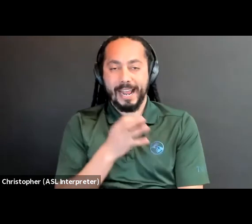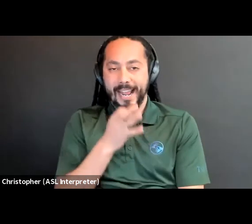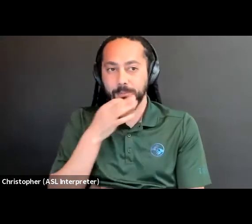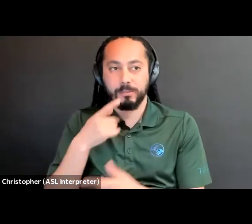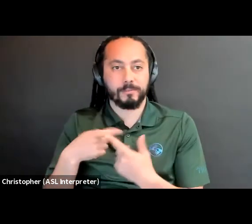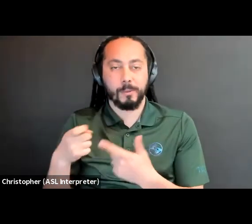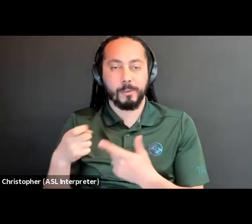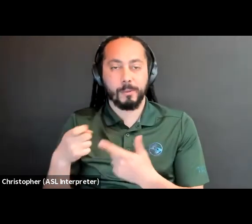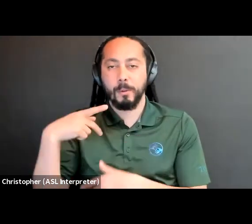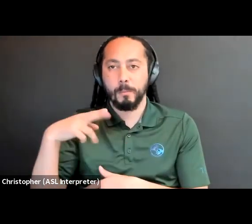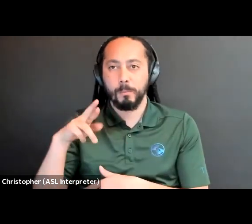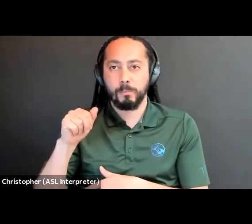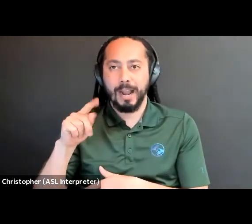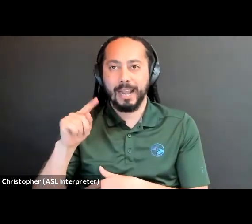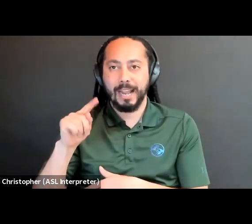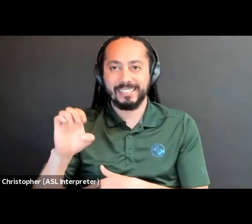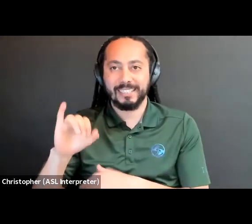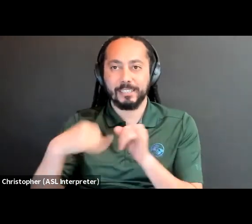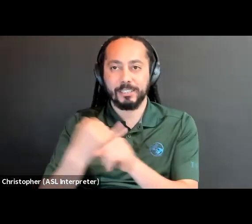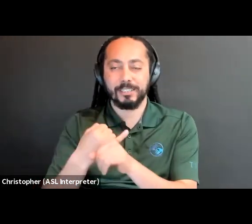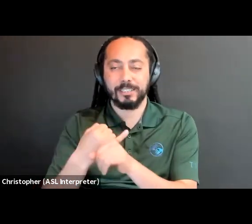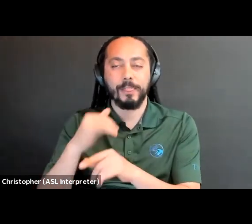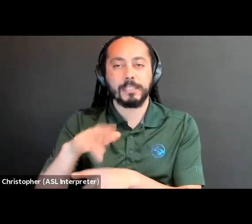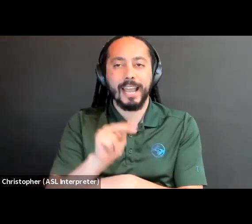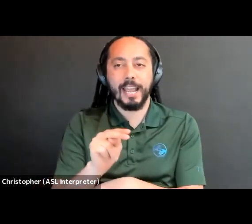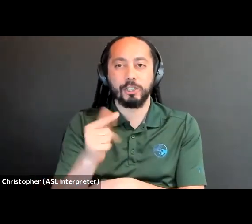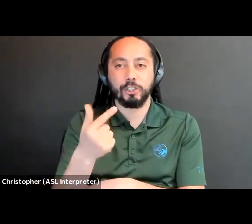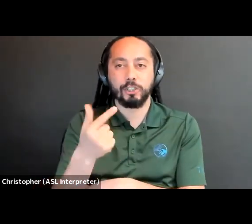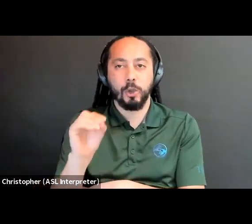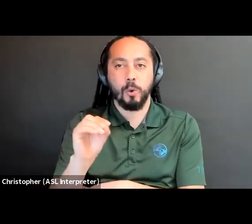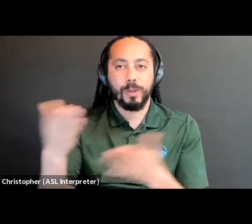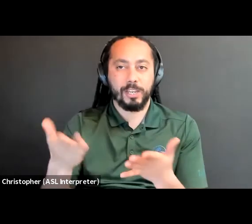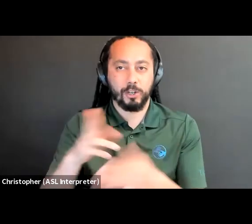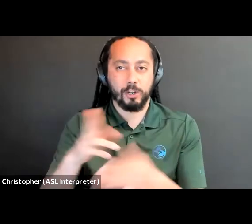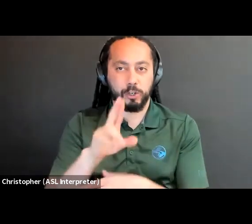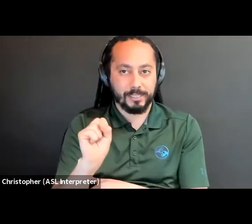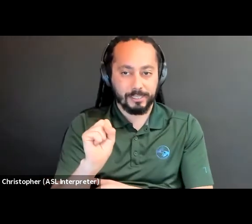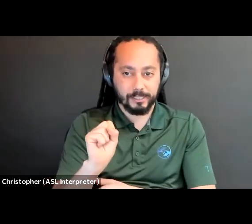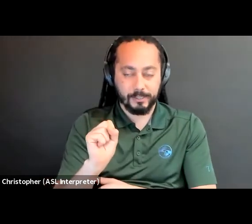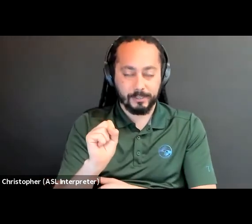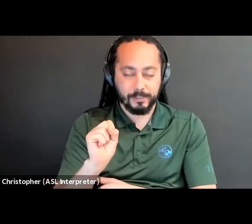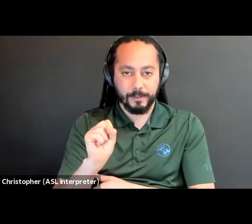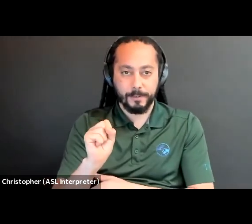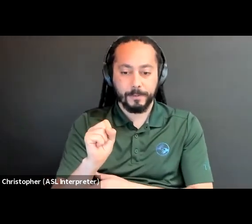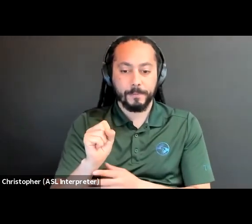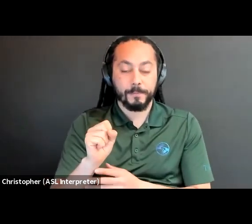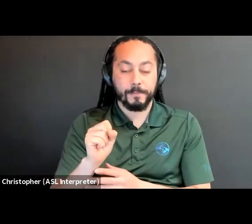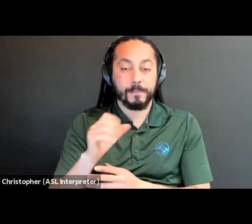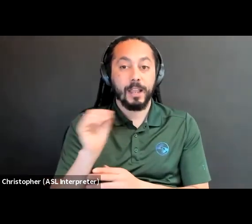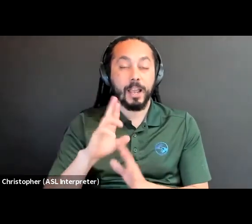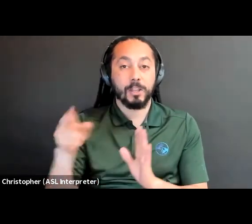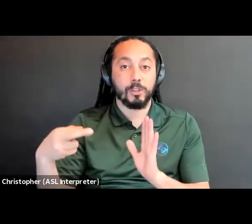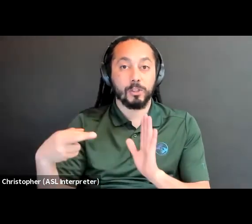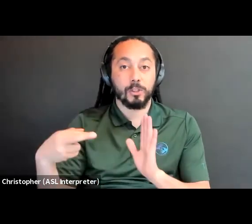is a NGO here in the United States, and the role of the National Council of Juvenile and Family